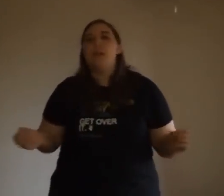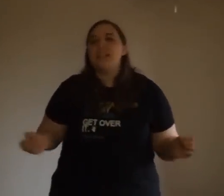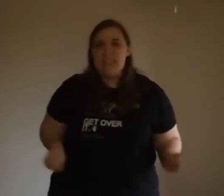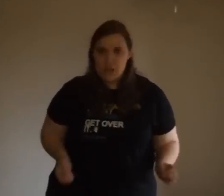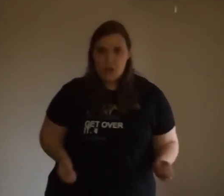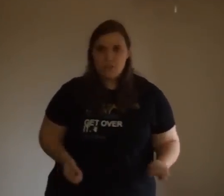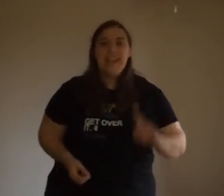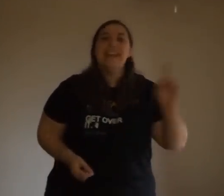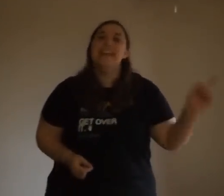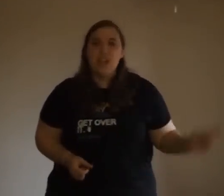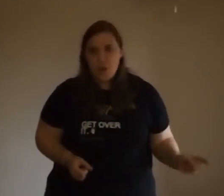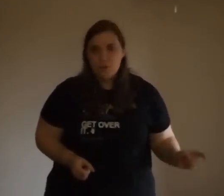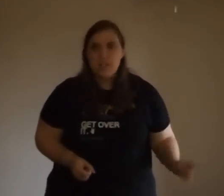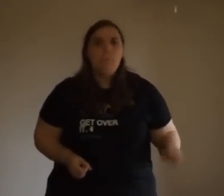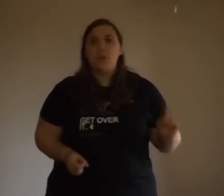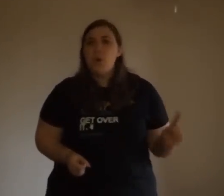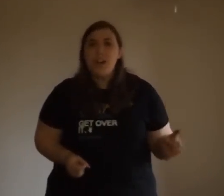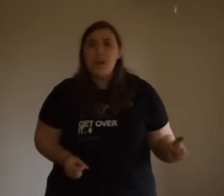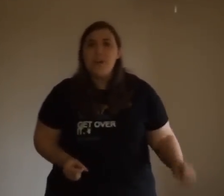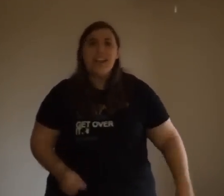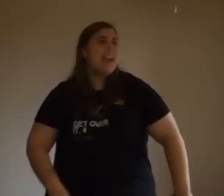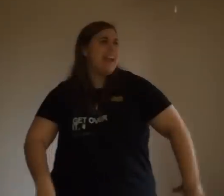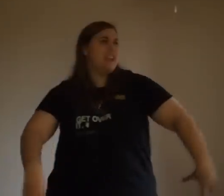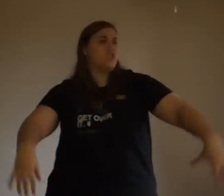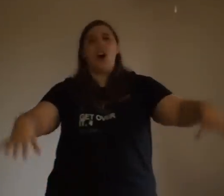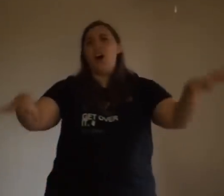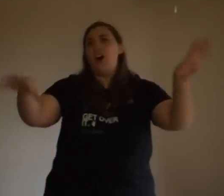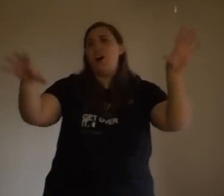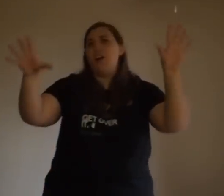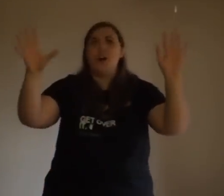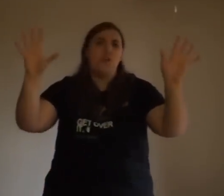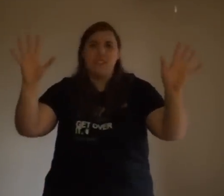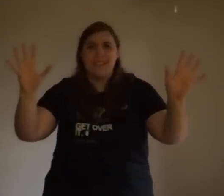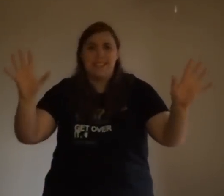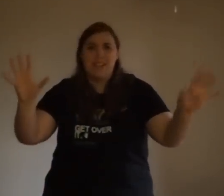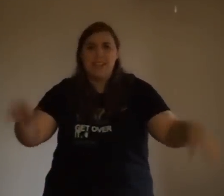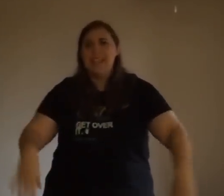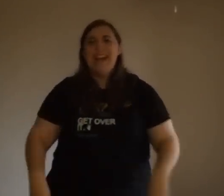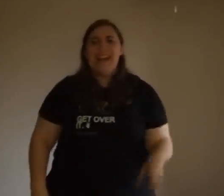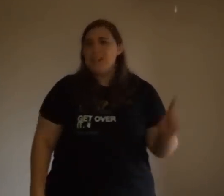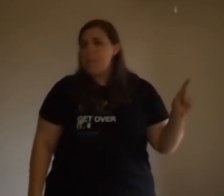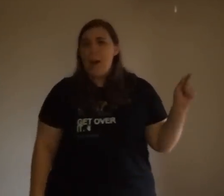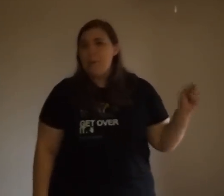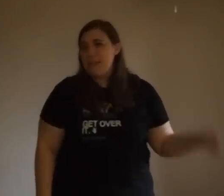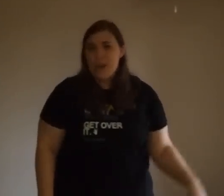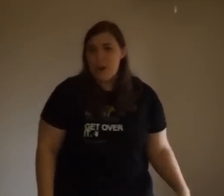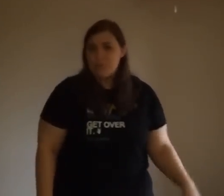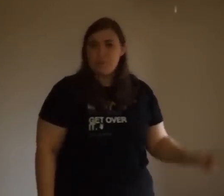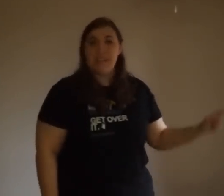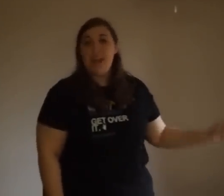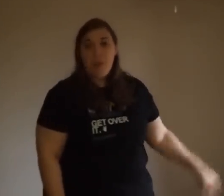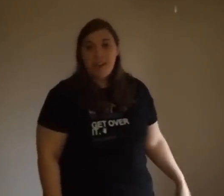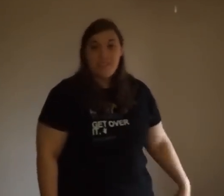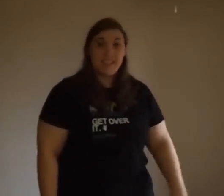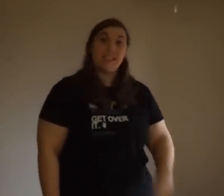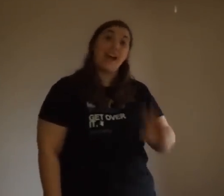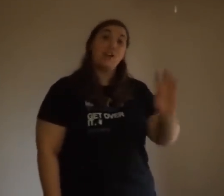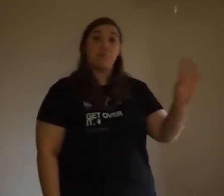Because he knows. McCoy knowing is all over this series. He is probably known from day one of this entire